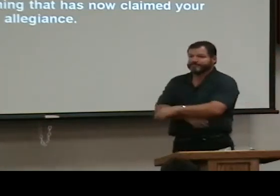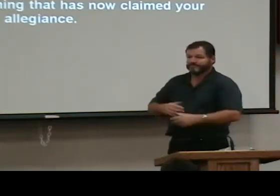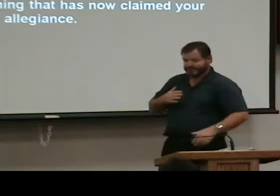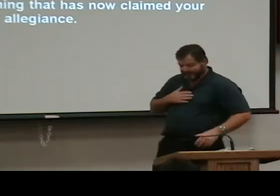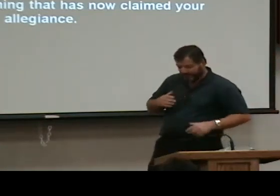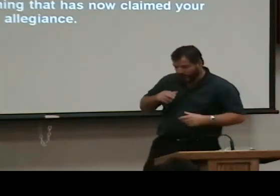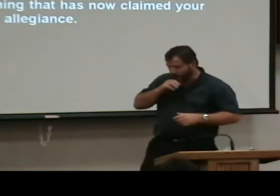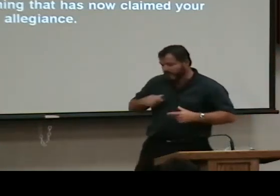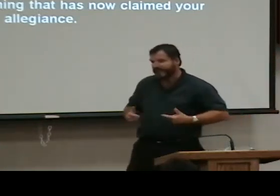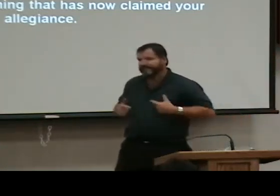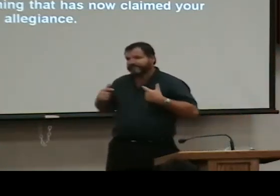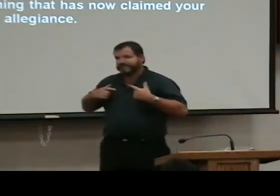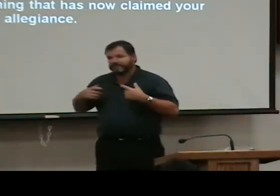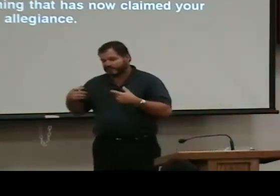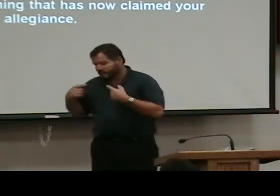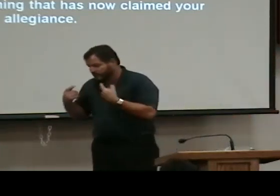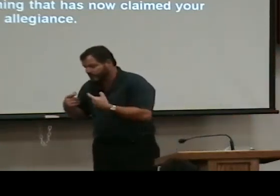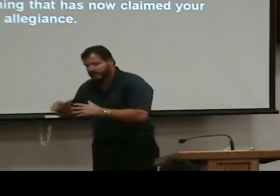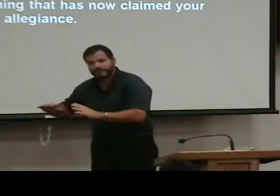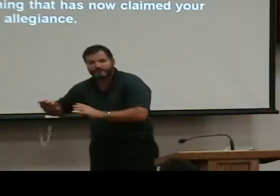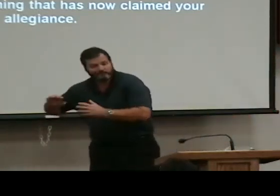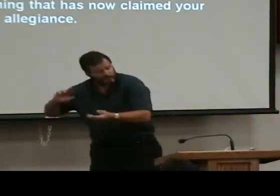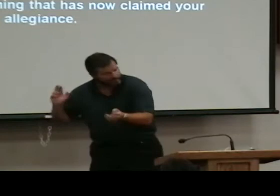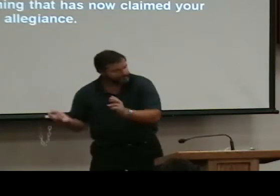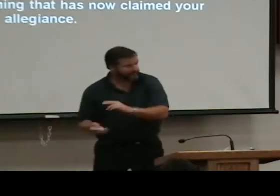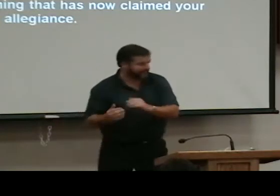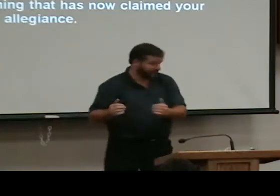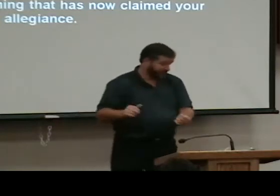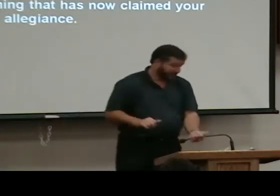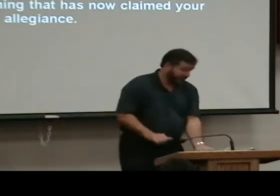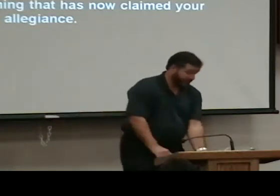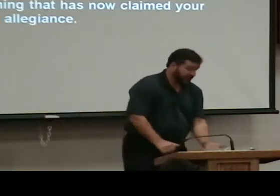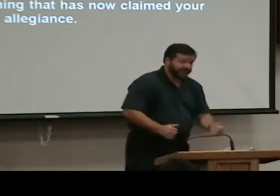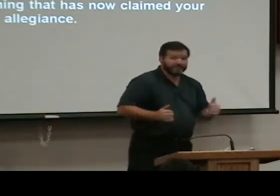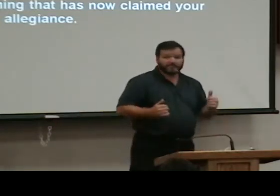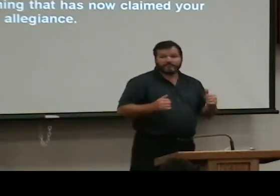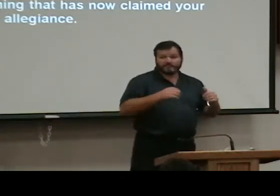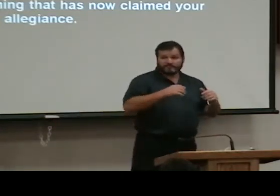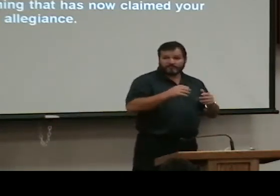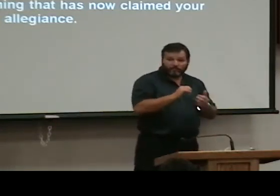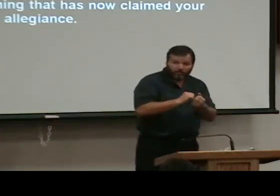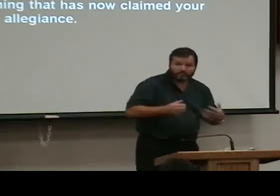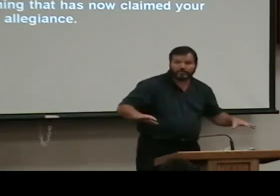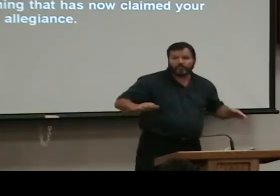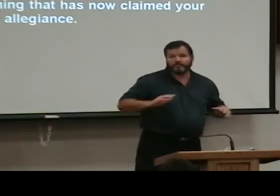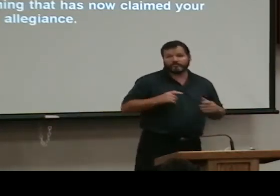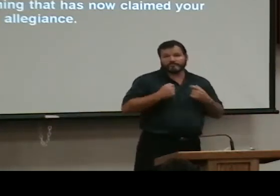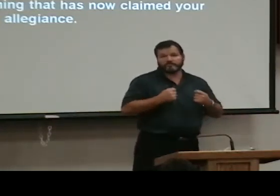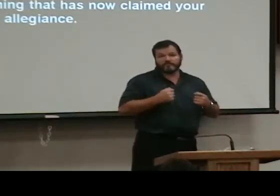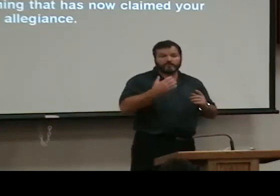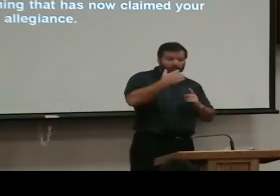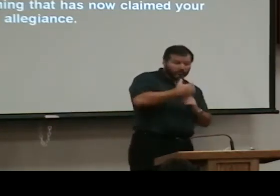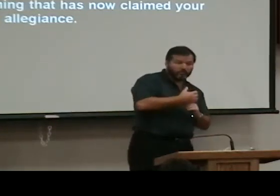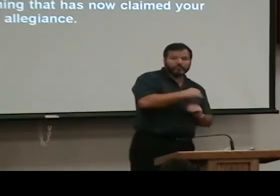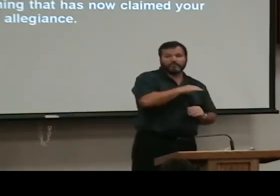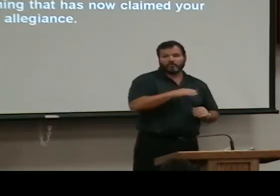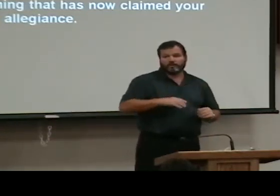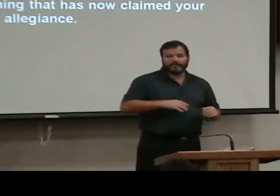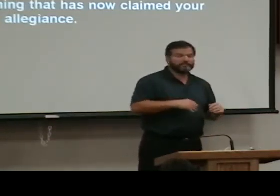You repent. of your old life. And you are immersed in water for remission of those sins. You